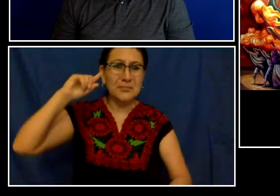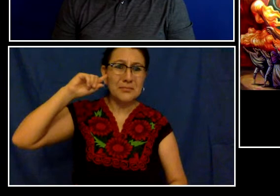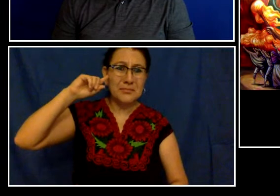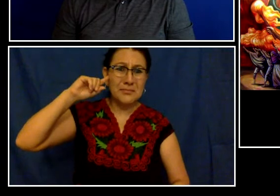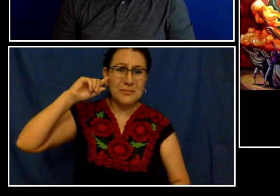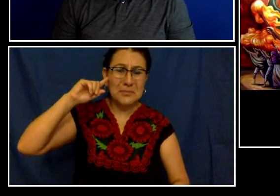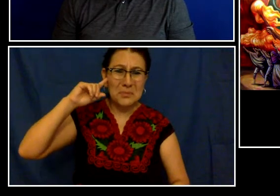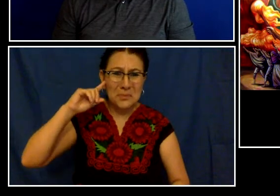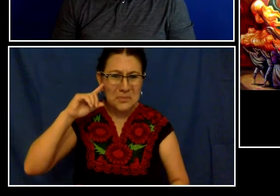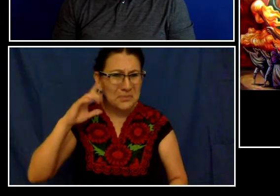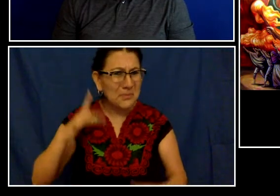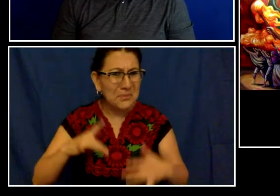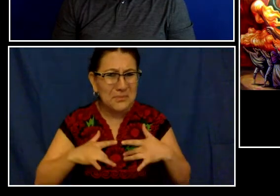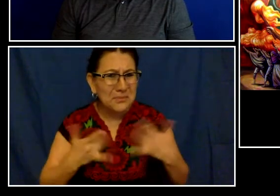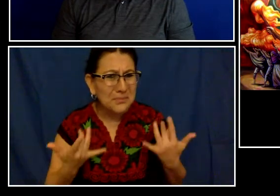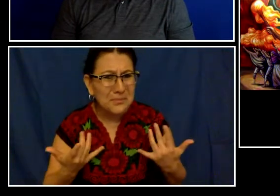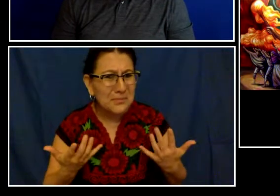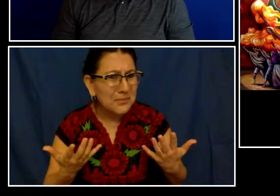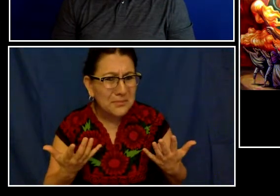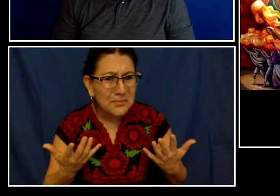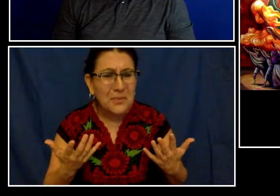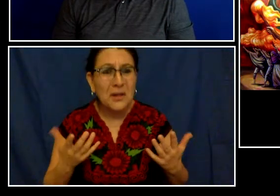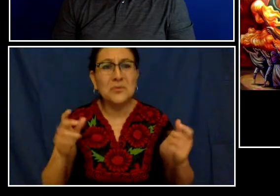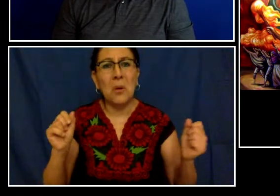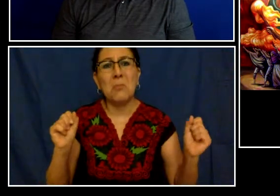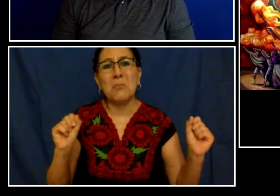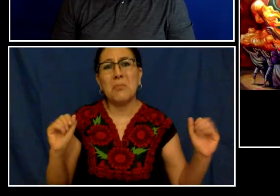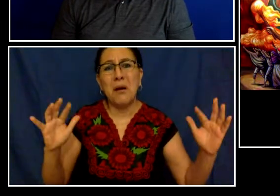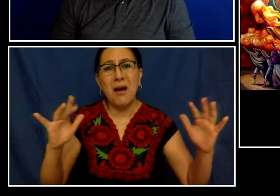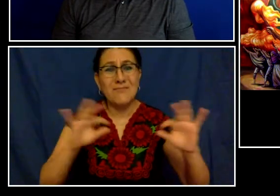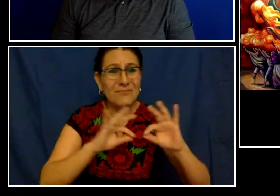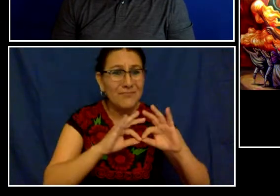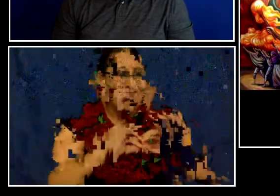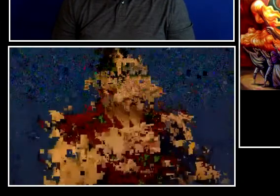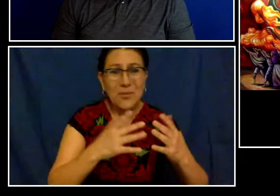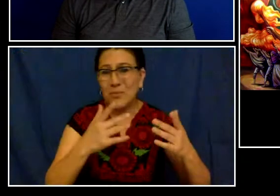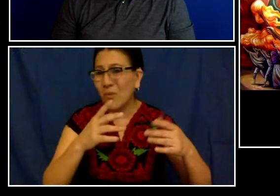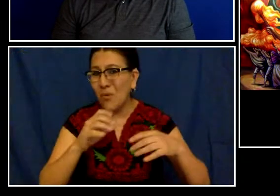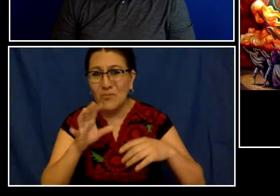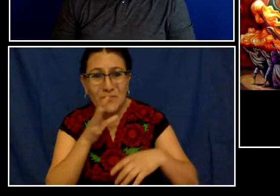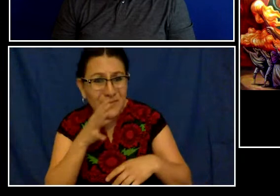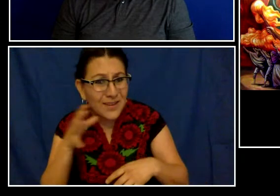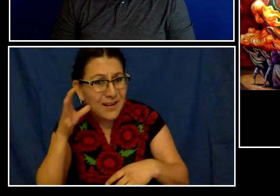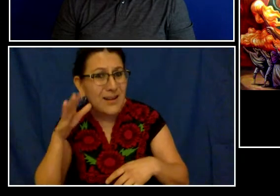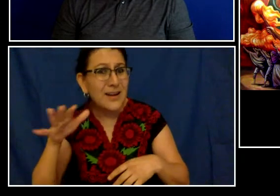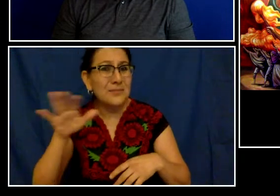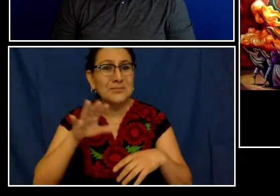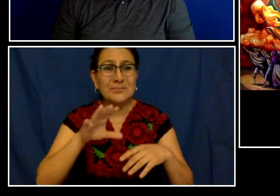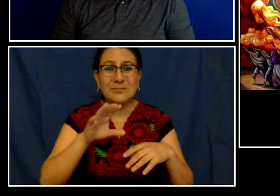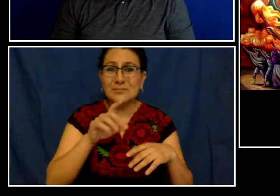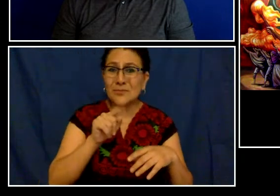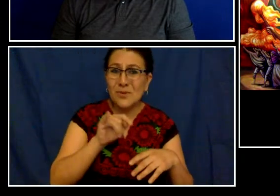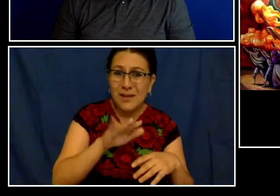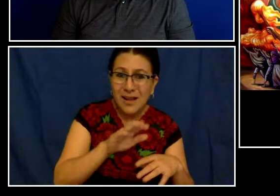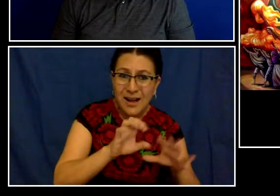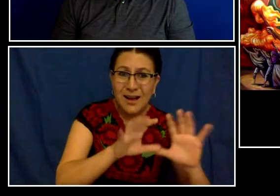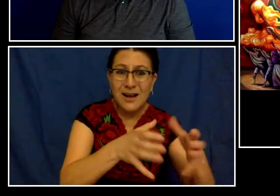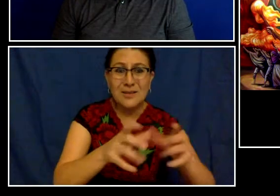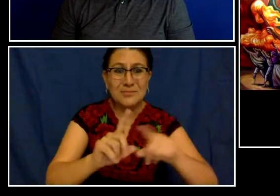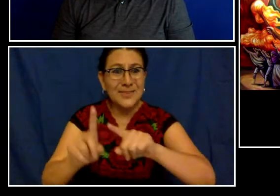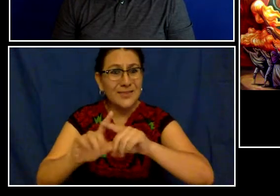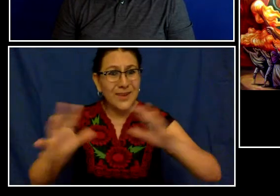towns in the area were hearing their bells, like, what's going on? What's happening? So all the families,